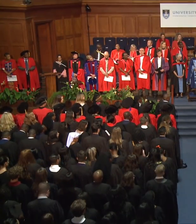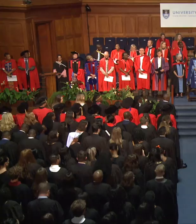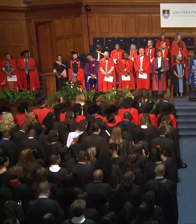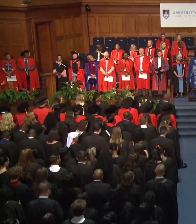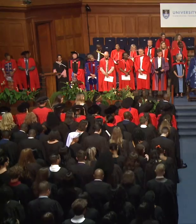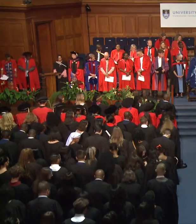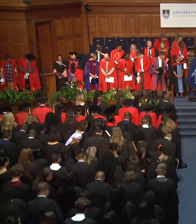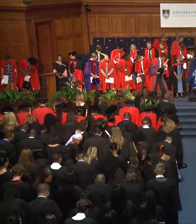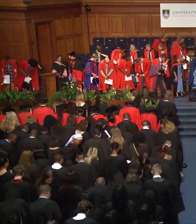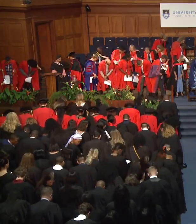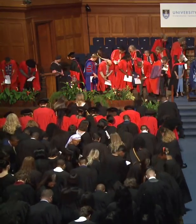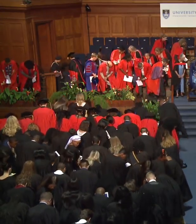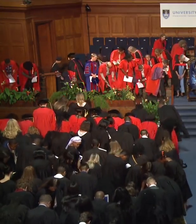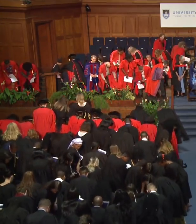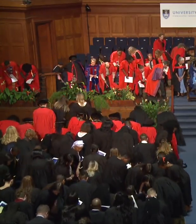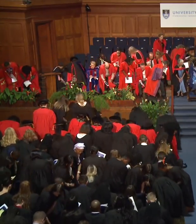You may be seated.